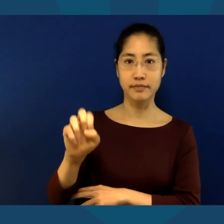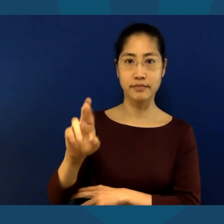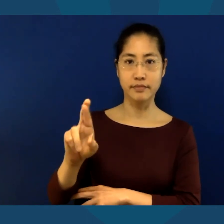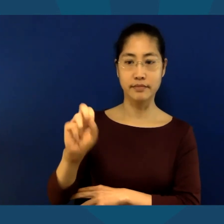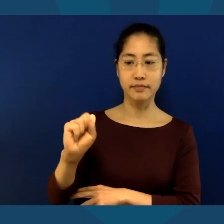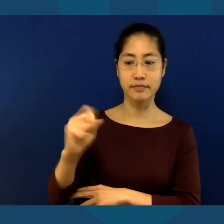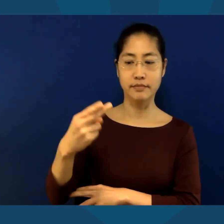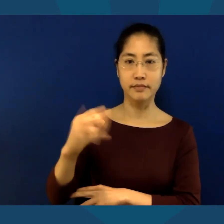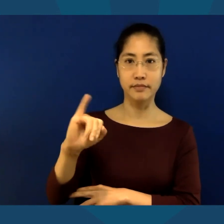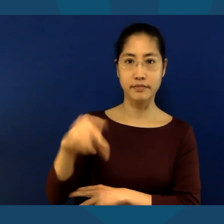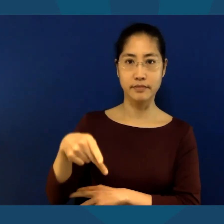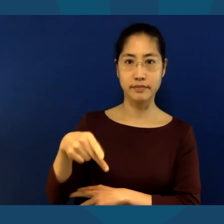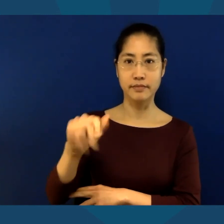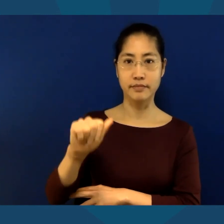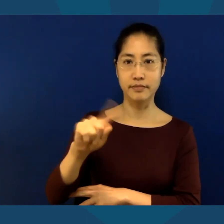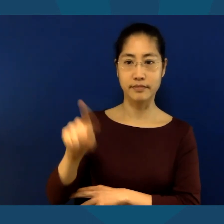www.realleadershipaz.com.